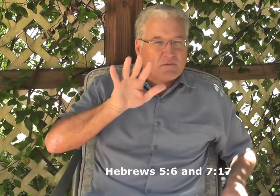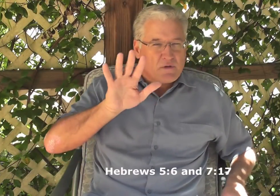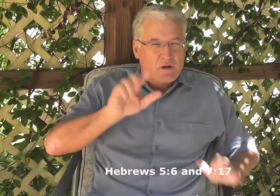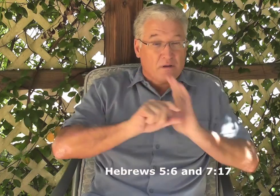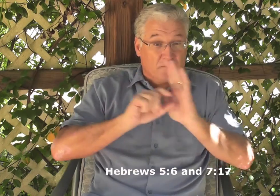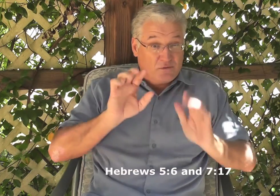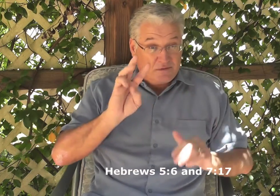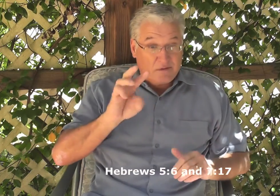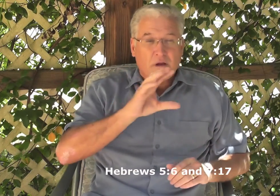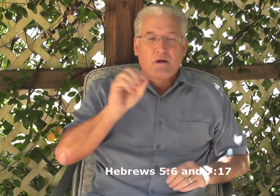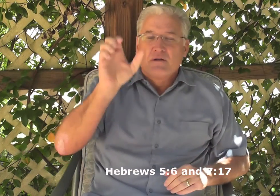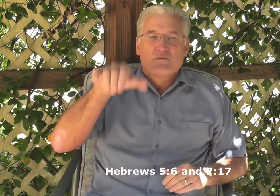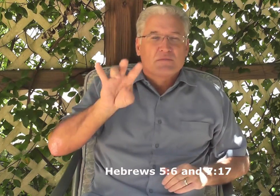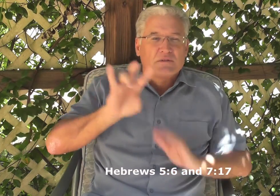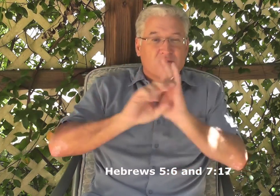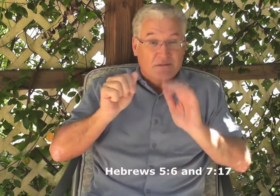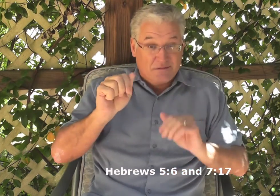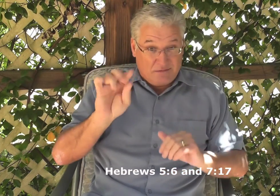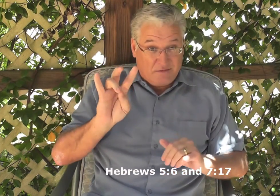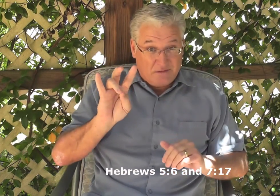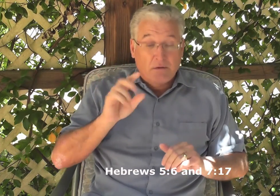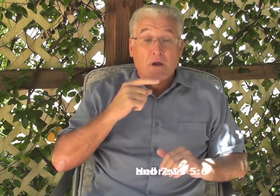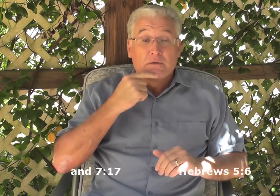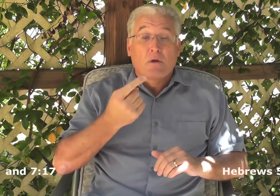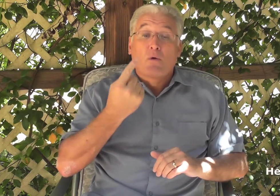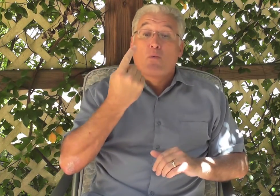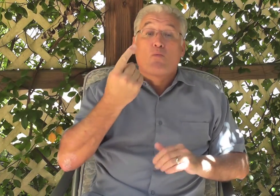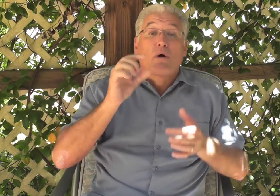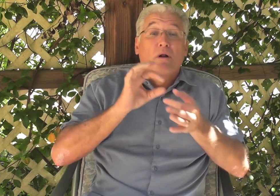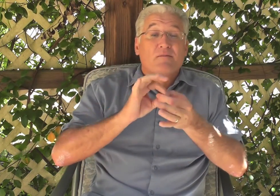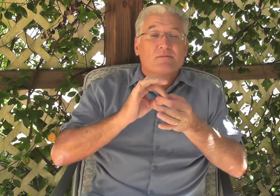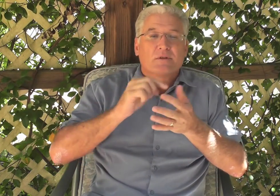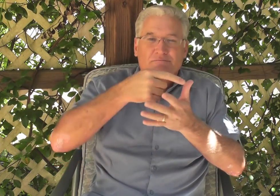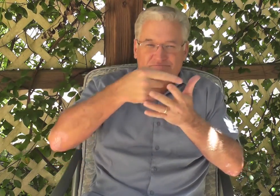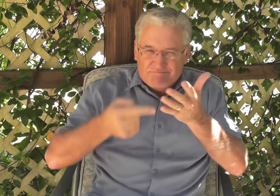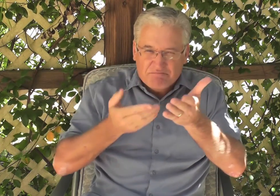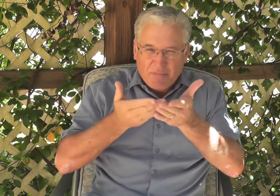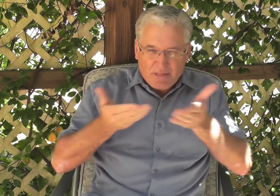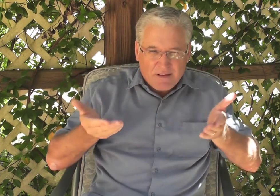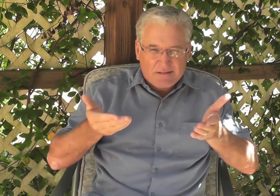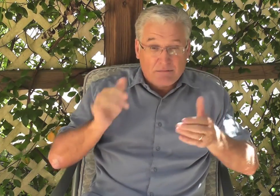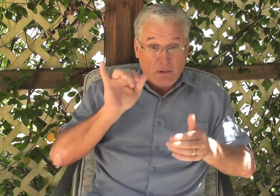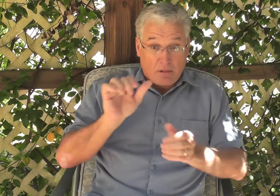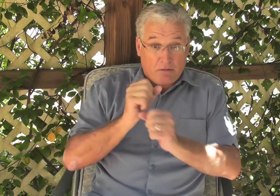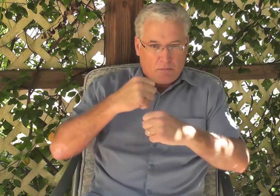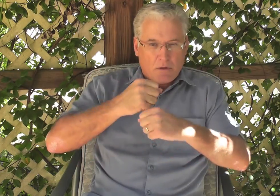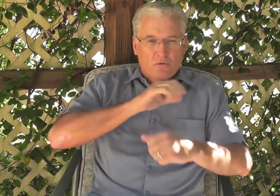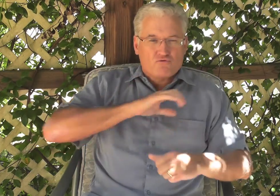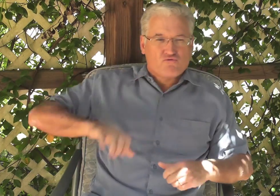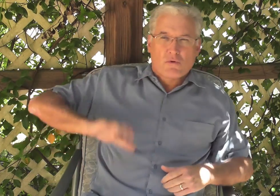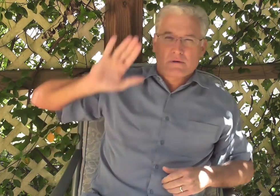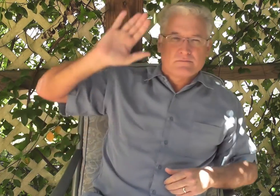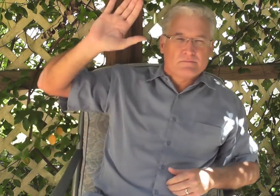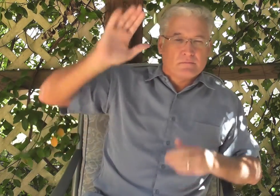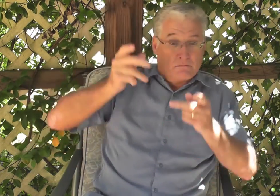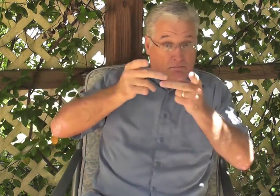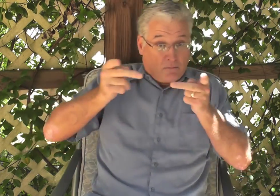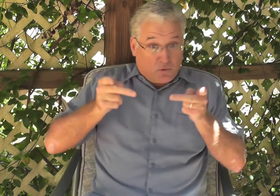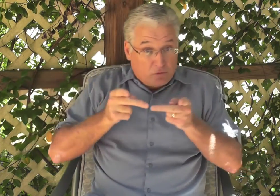In Hebrews 5:6 and 7:17, it talks about many things there. It talks about what